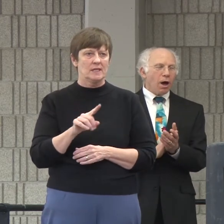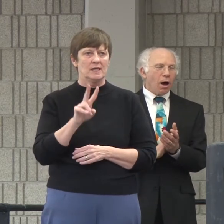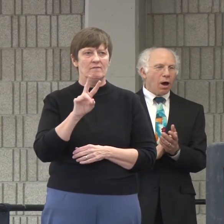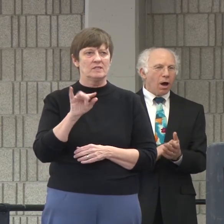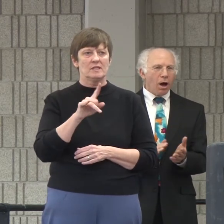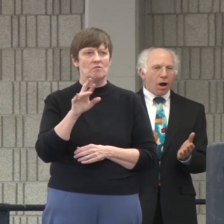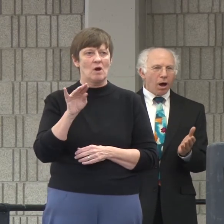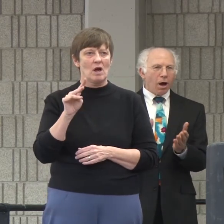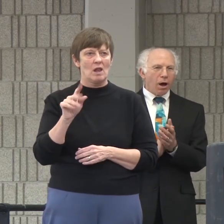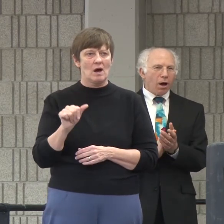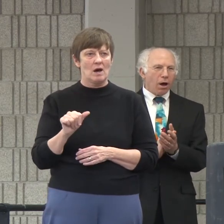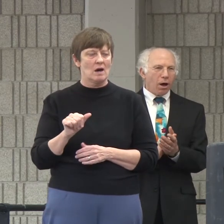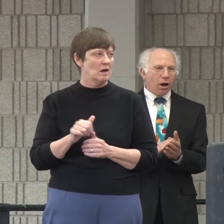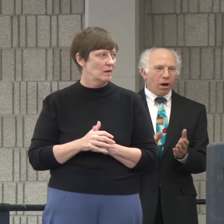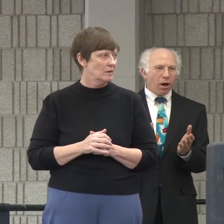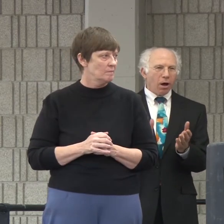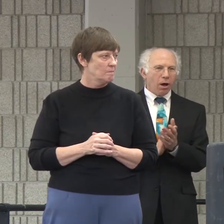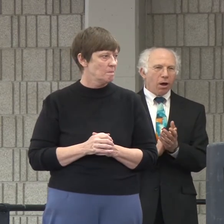Vizimratya,